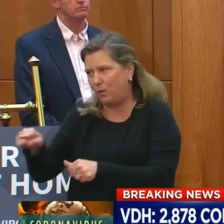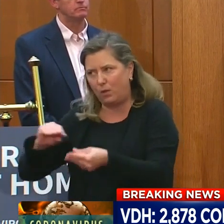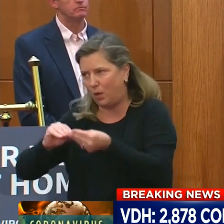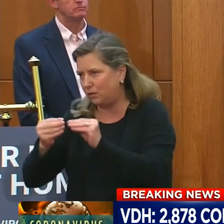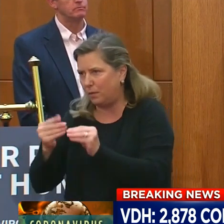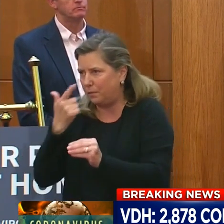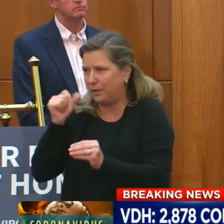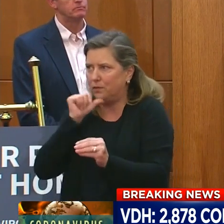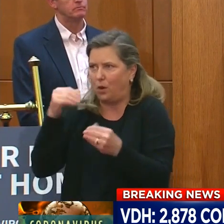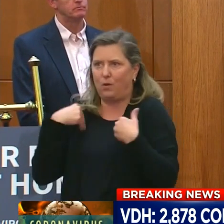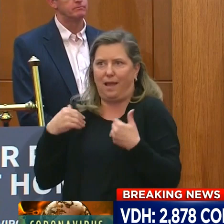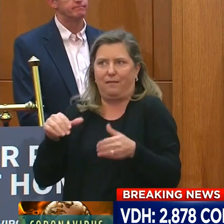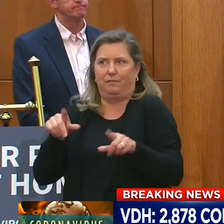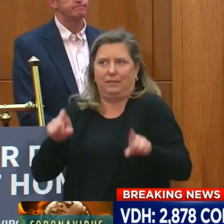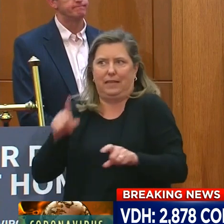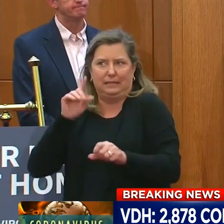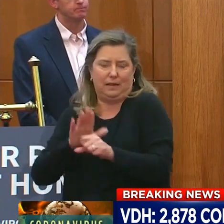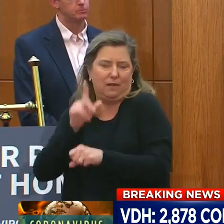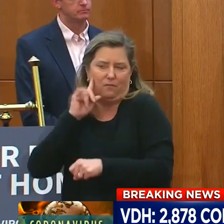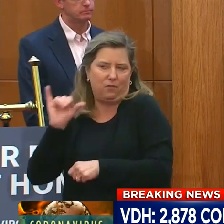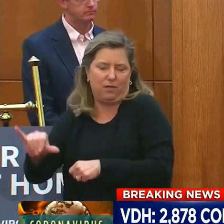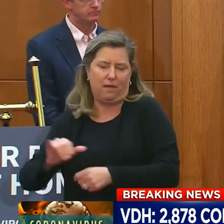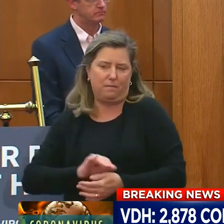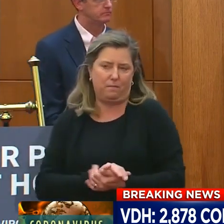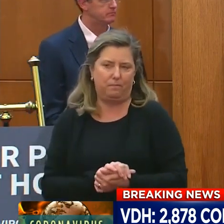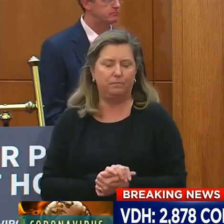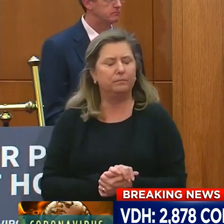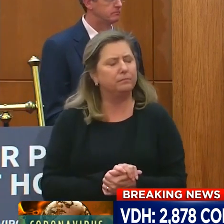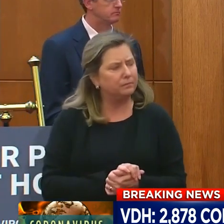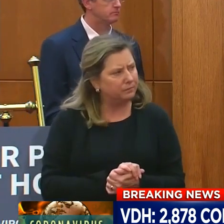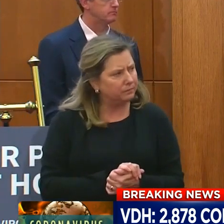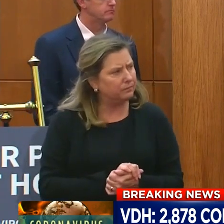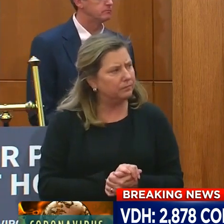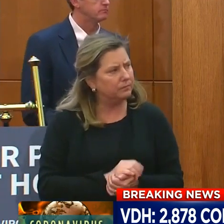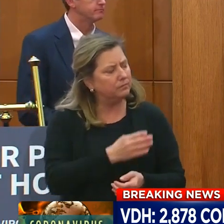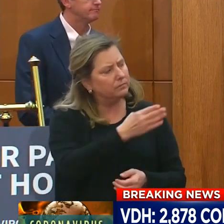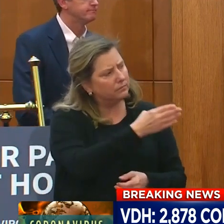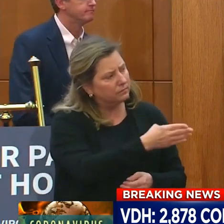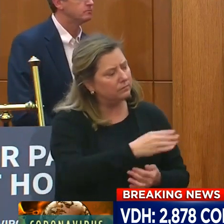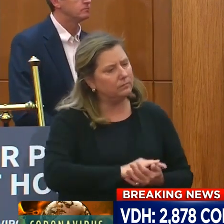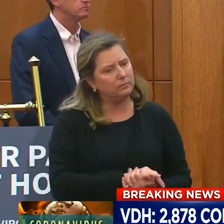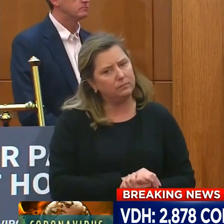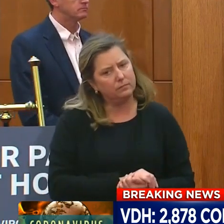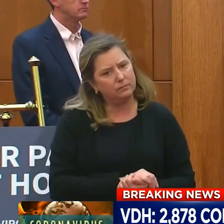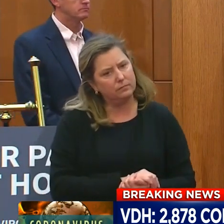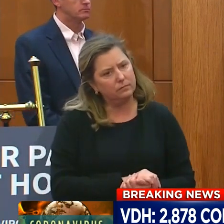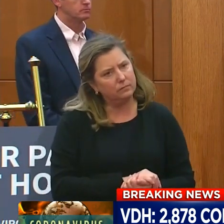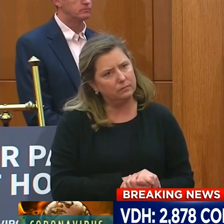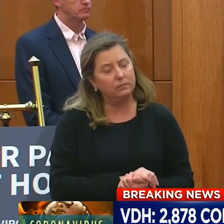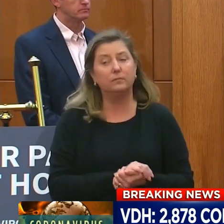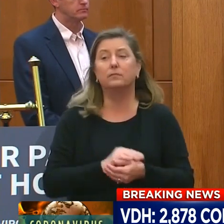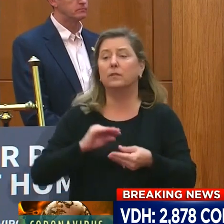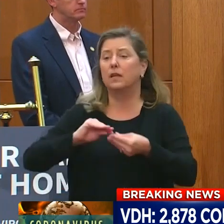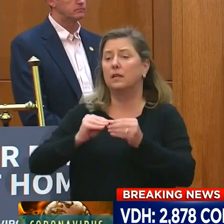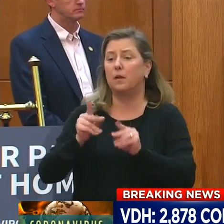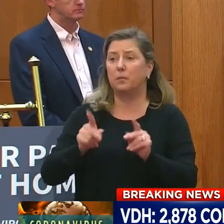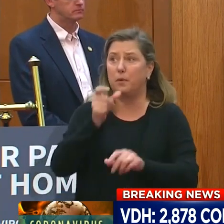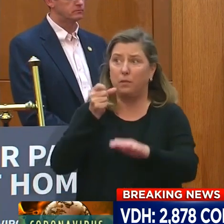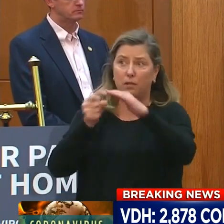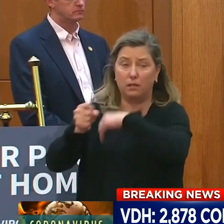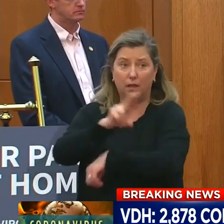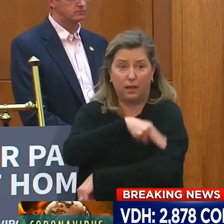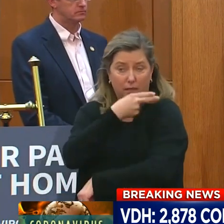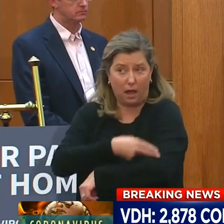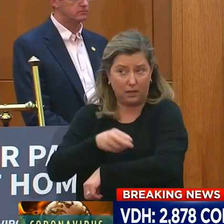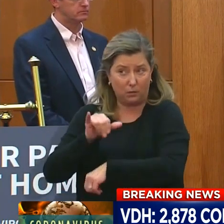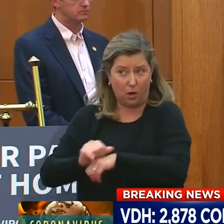we don't have widespread testing. Just to clarify for that point, so are the number of hospitalizations on the website, is